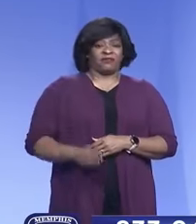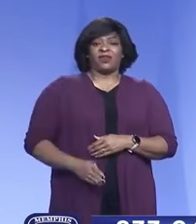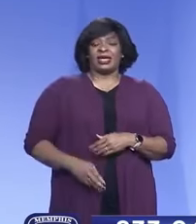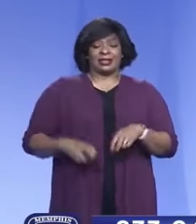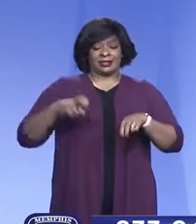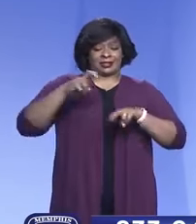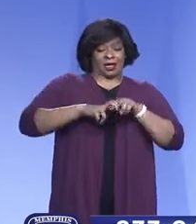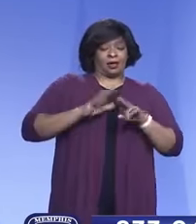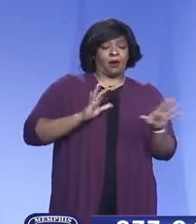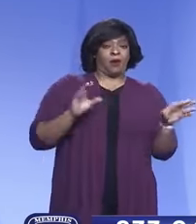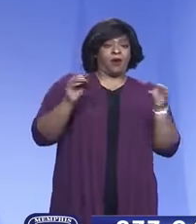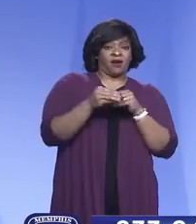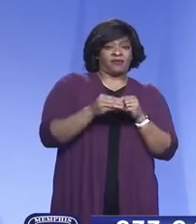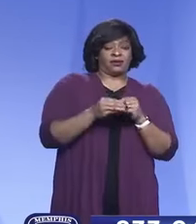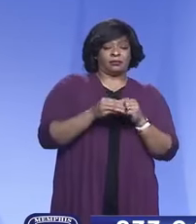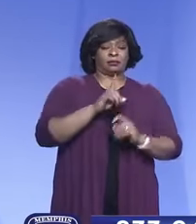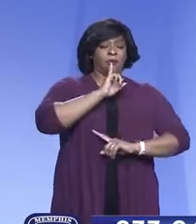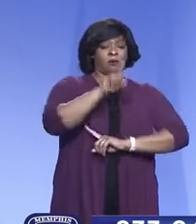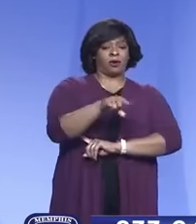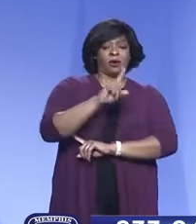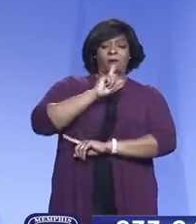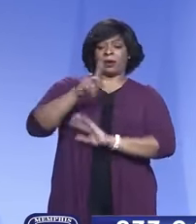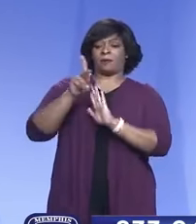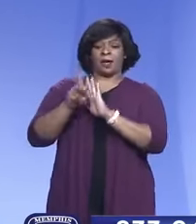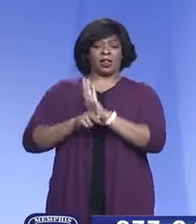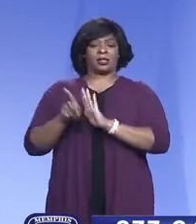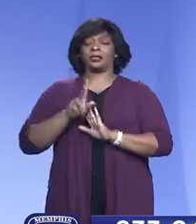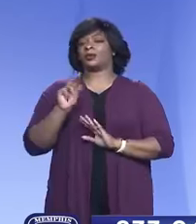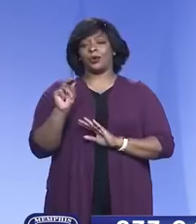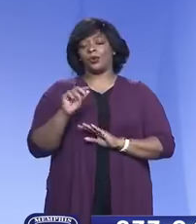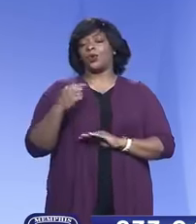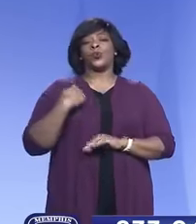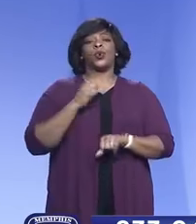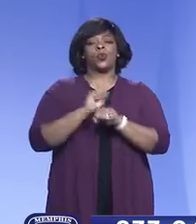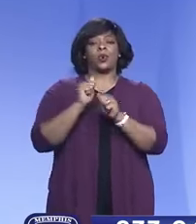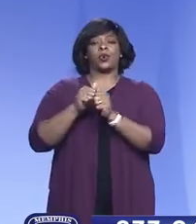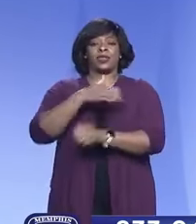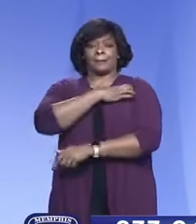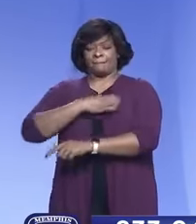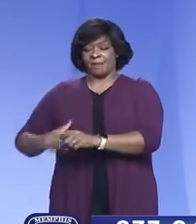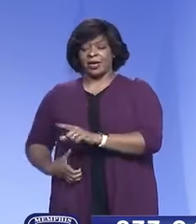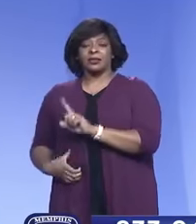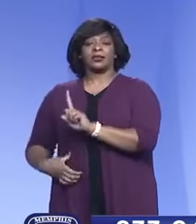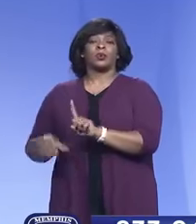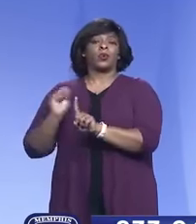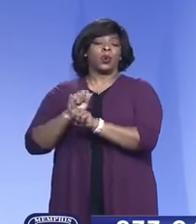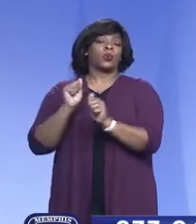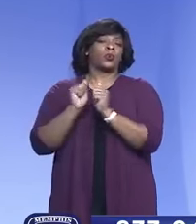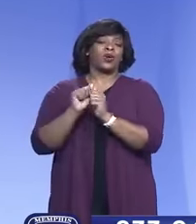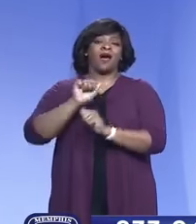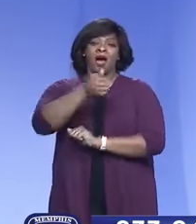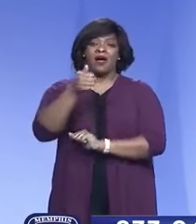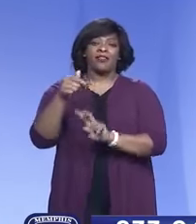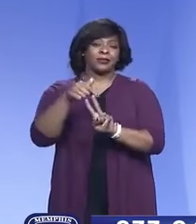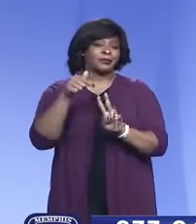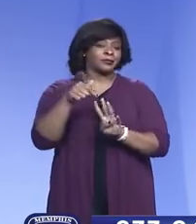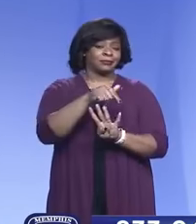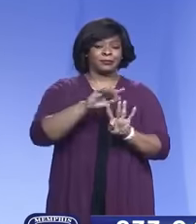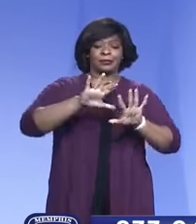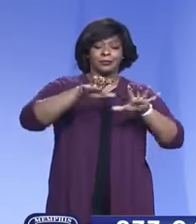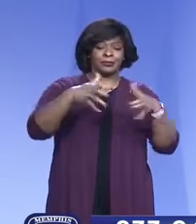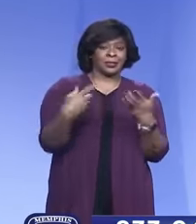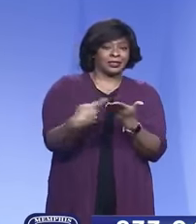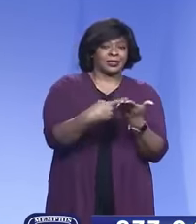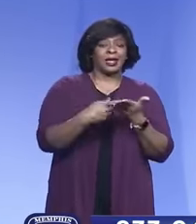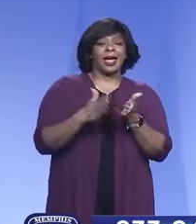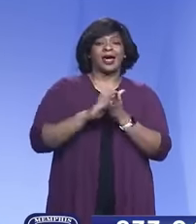our offices and issued policy. We work closely with the mayors. We work closely with others. We